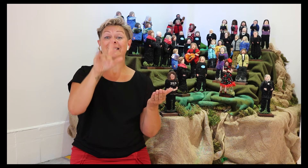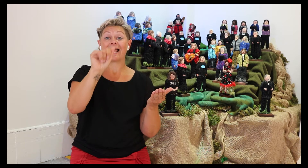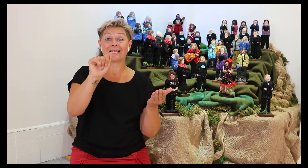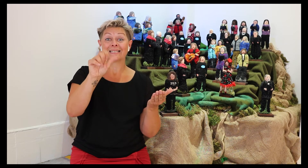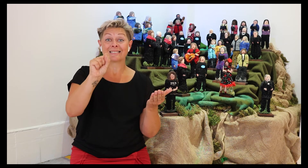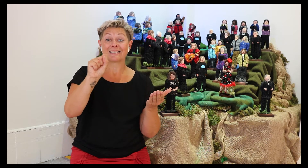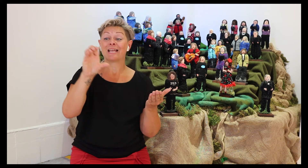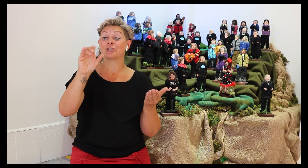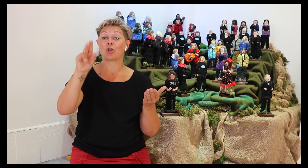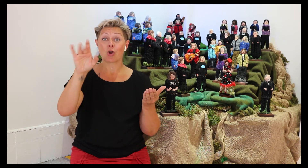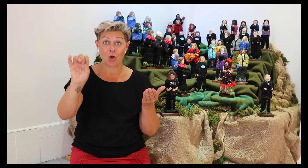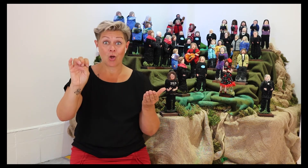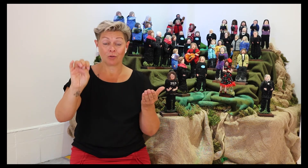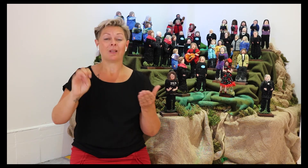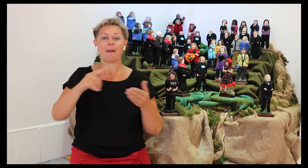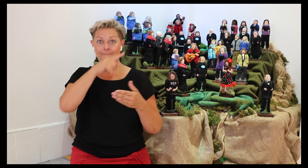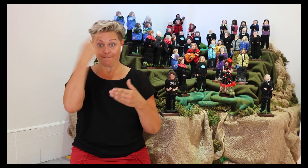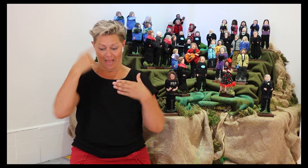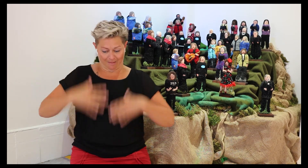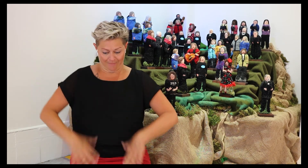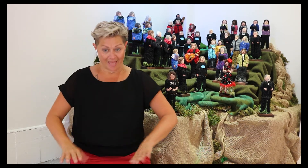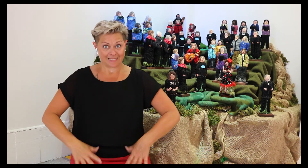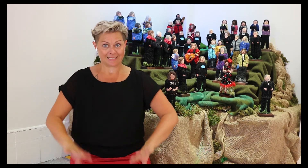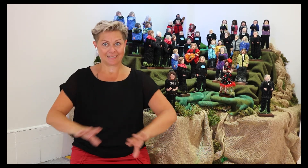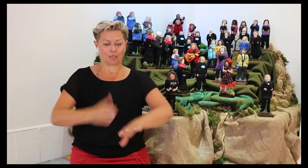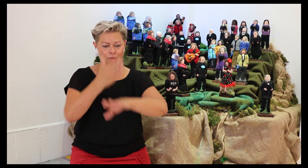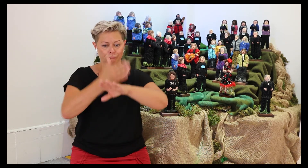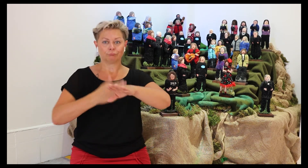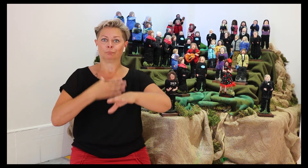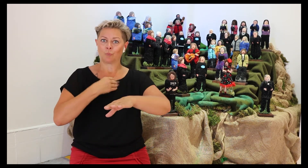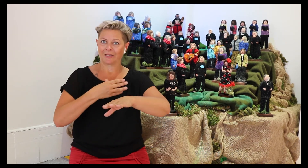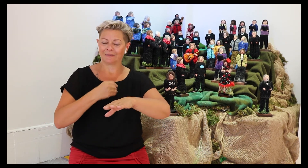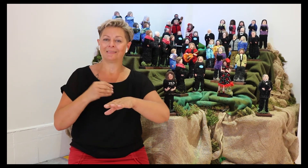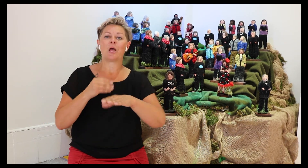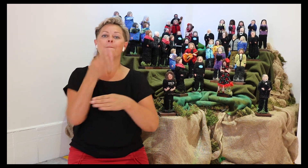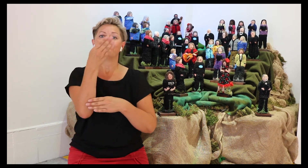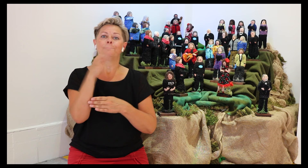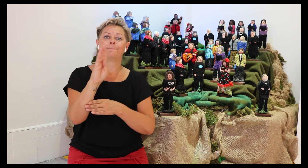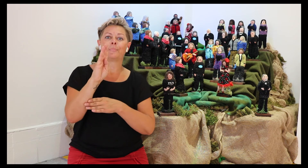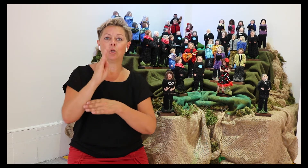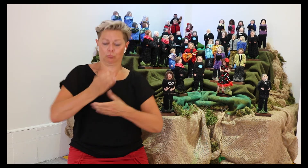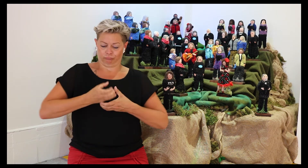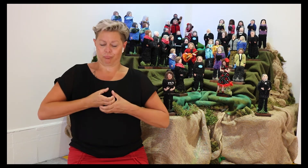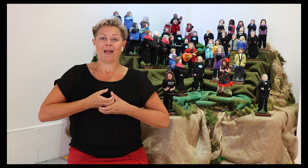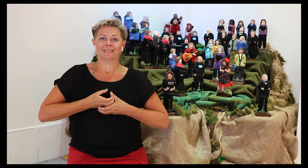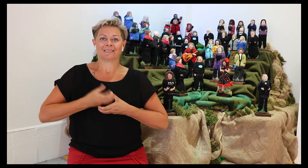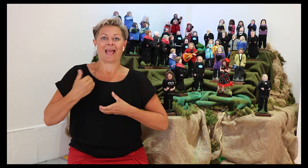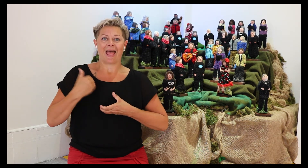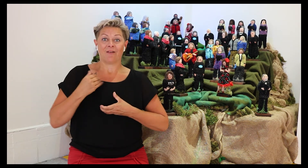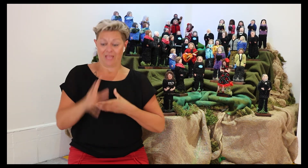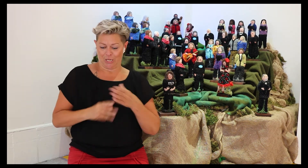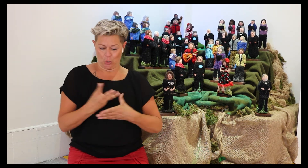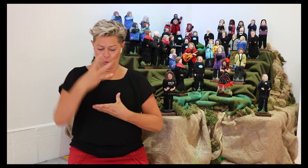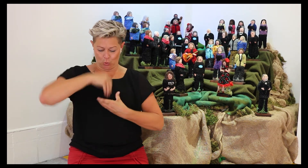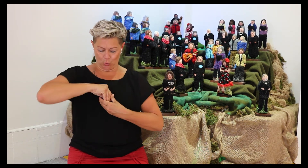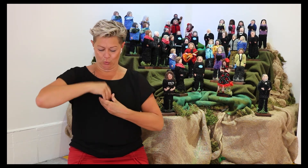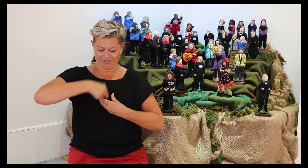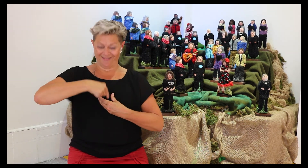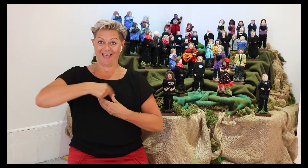Circle Inclusion Choir wearing black pants and long-sleeved T-shirts, an aqua blue crest at chest level with inclusion embroidered on